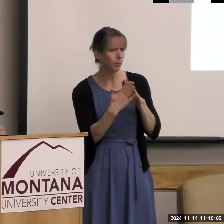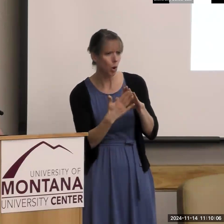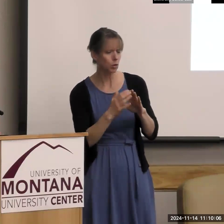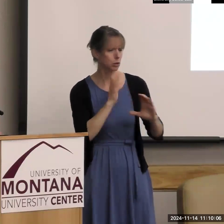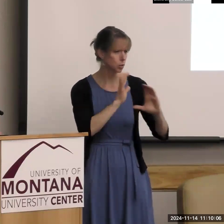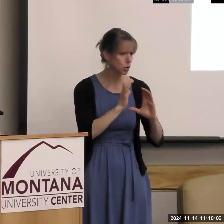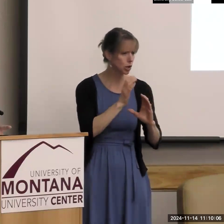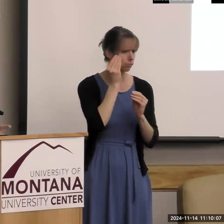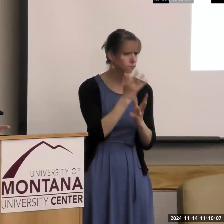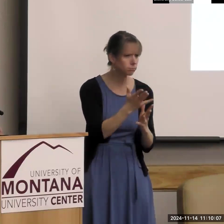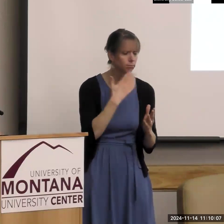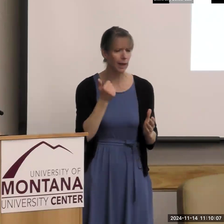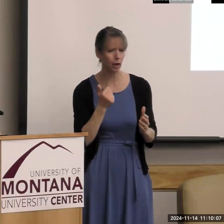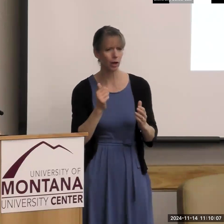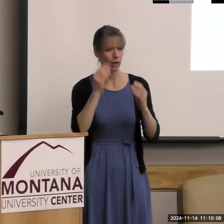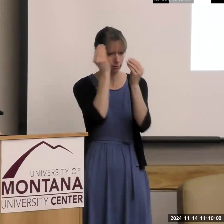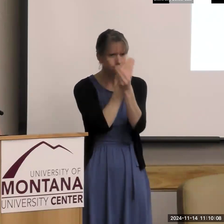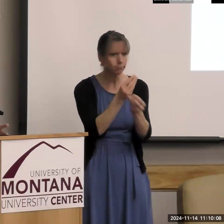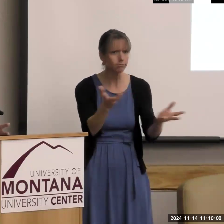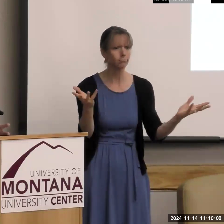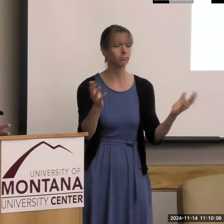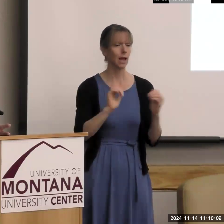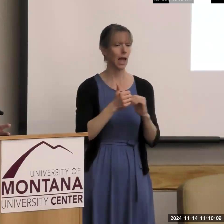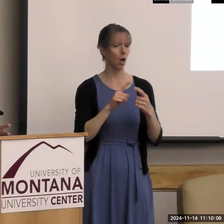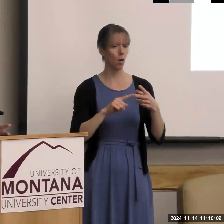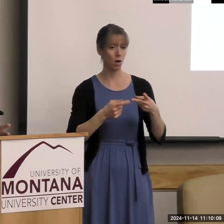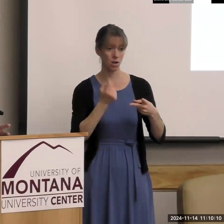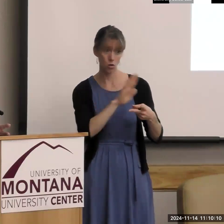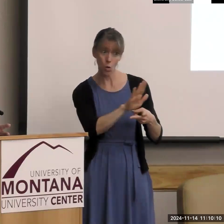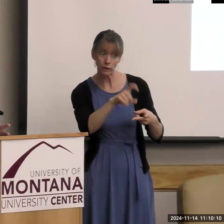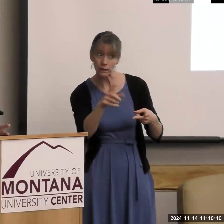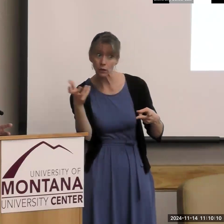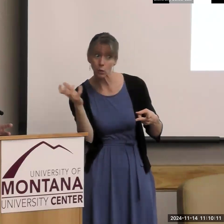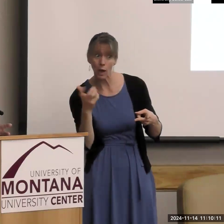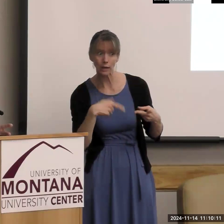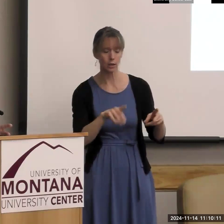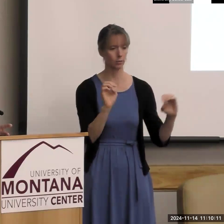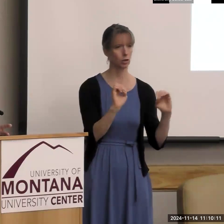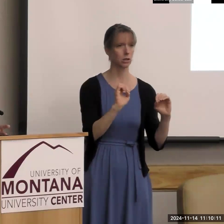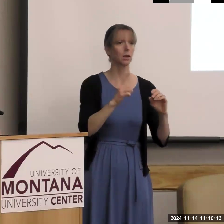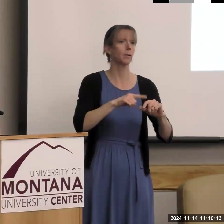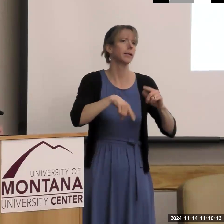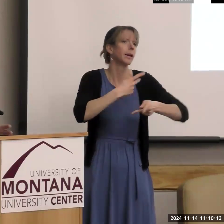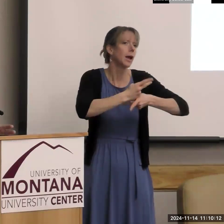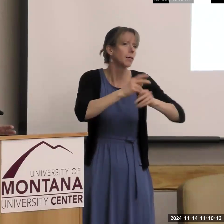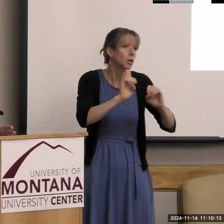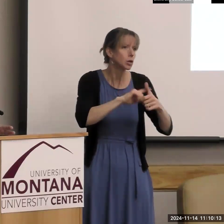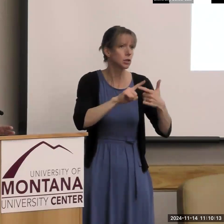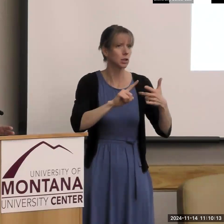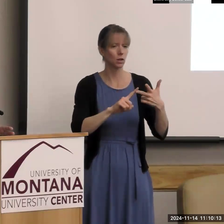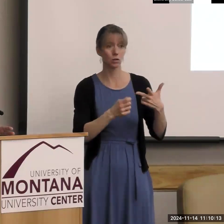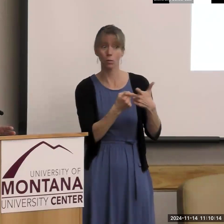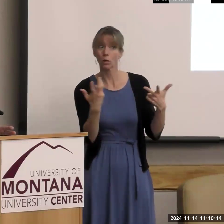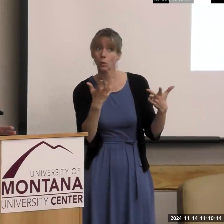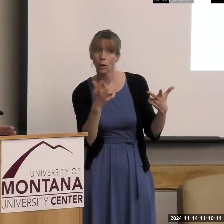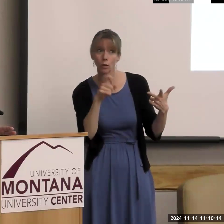communication, information dissemination, understanding what the needs are in an emergency, depending on the kind of emergency, understanding what the supports are and what